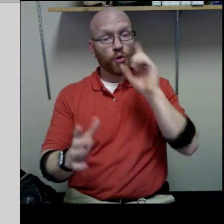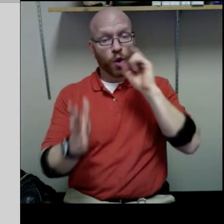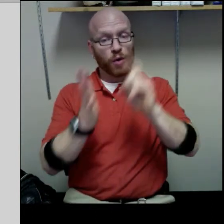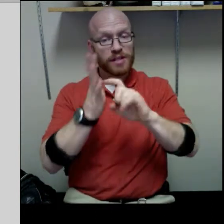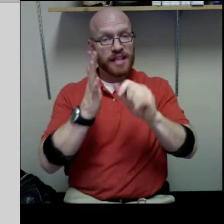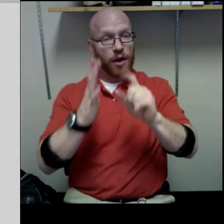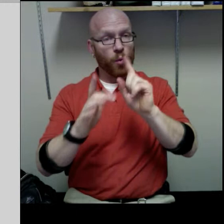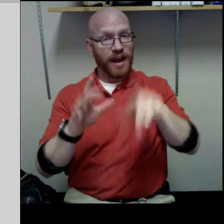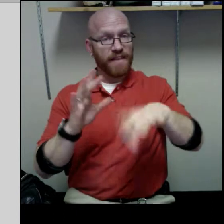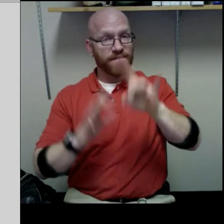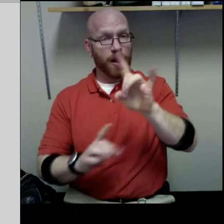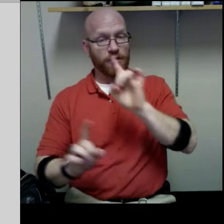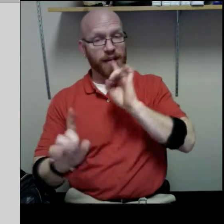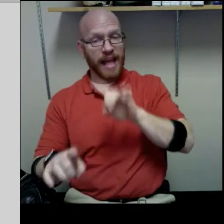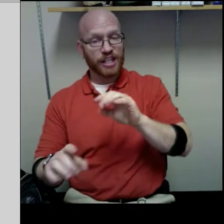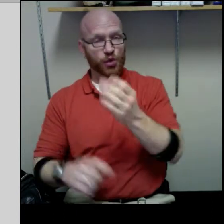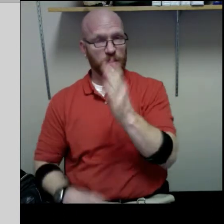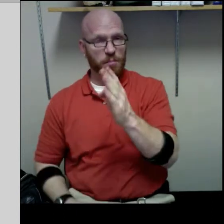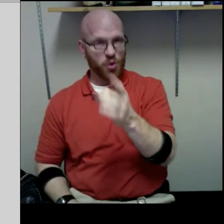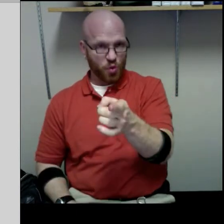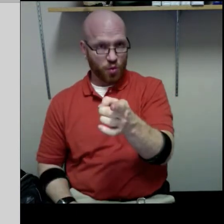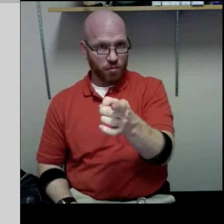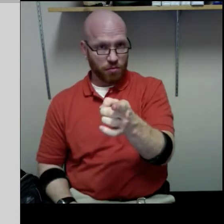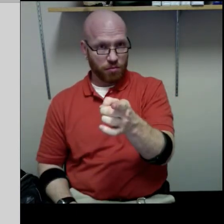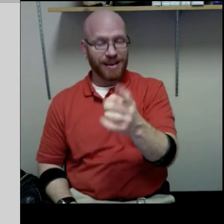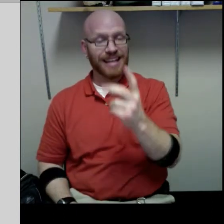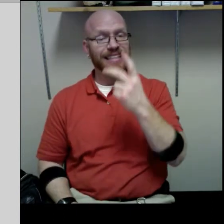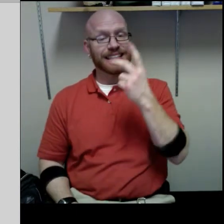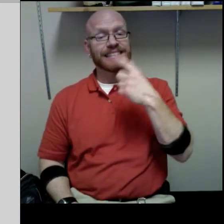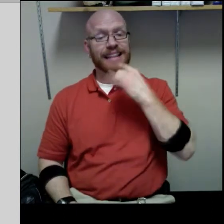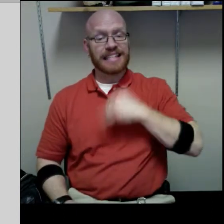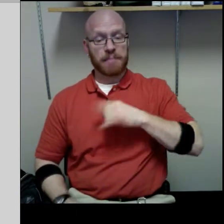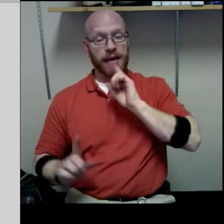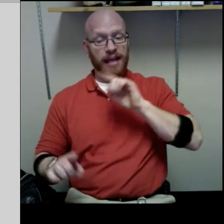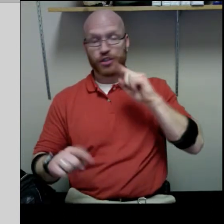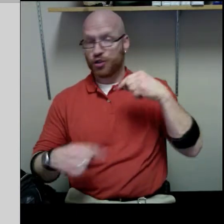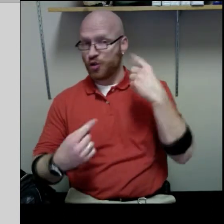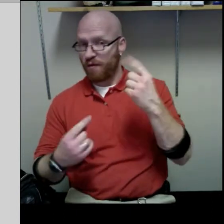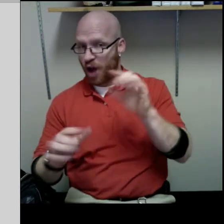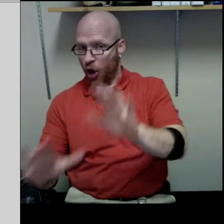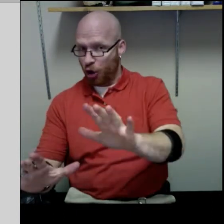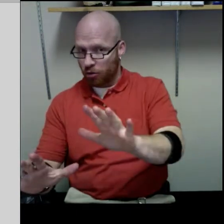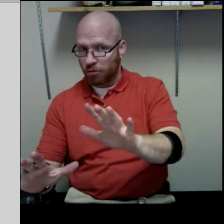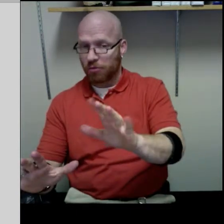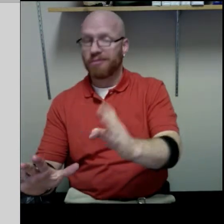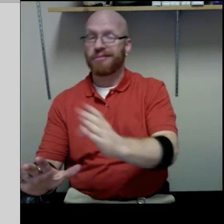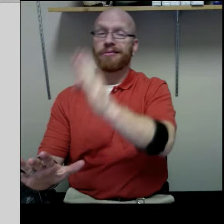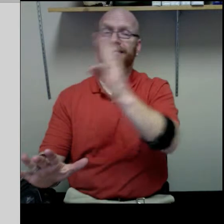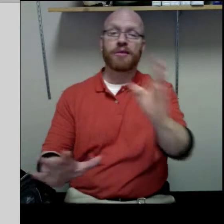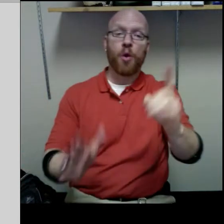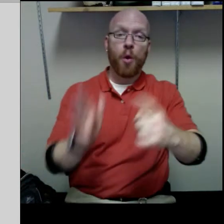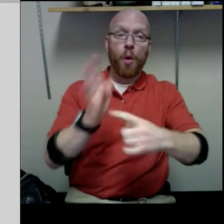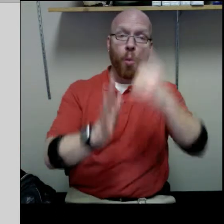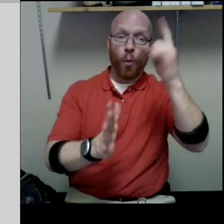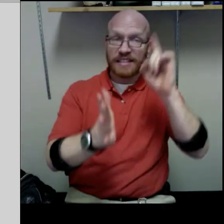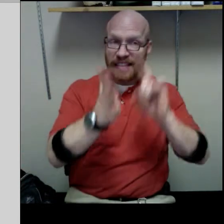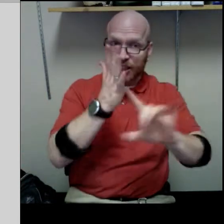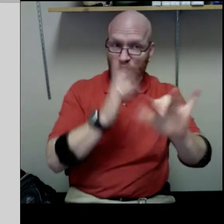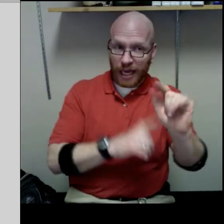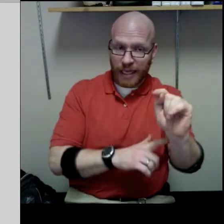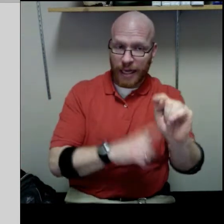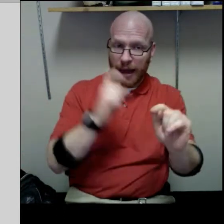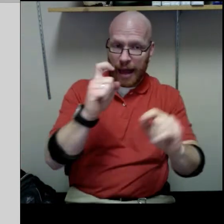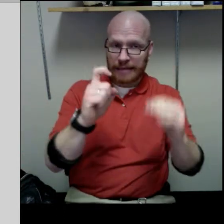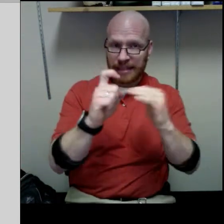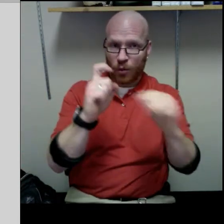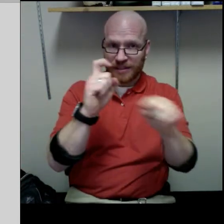So notice that when I found the answer in blue, this is my answer so far. Once